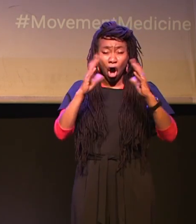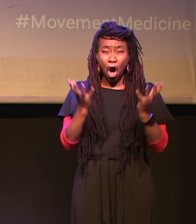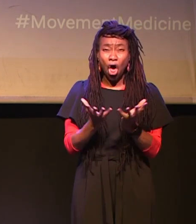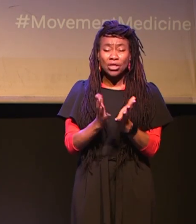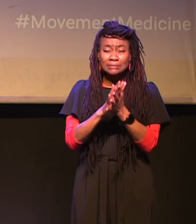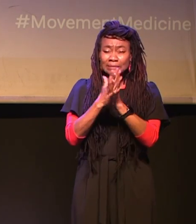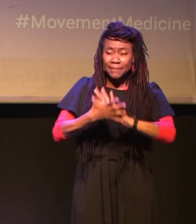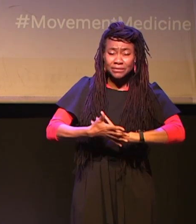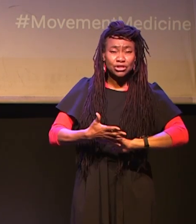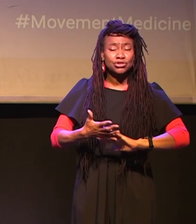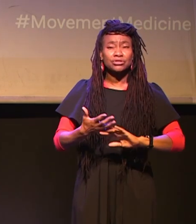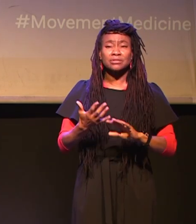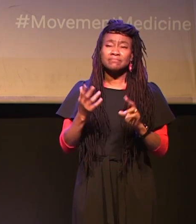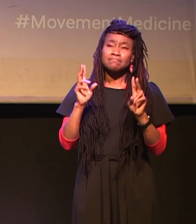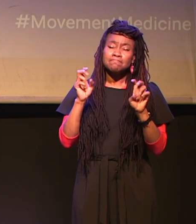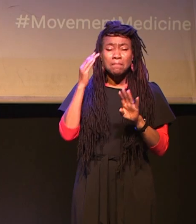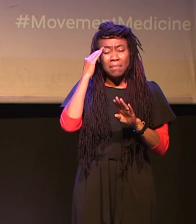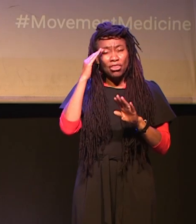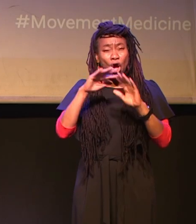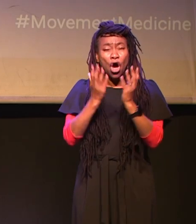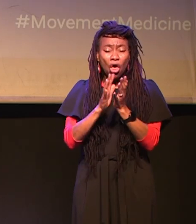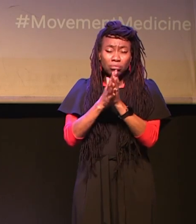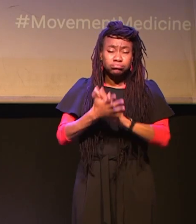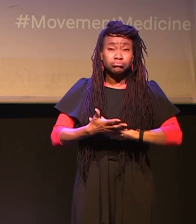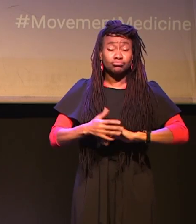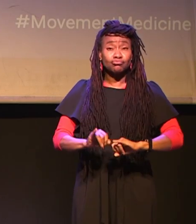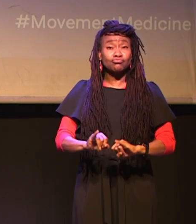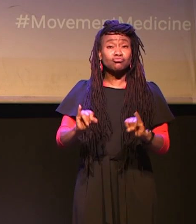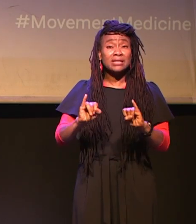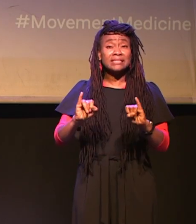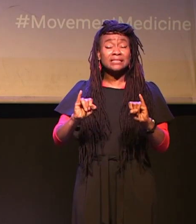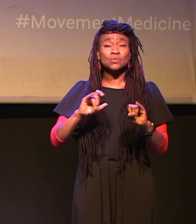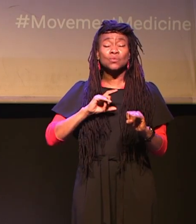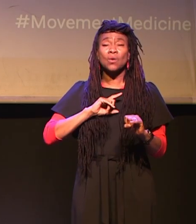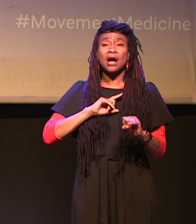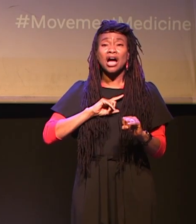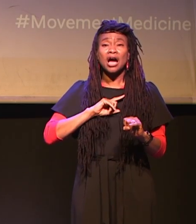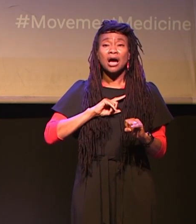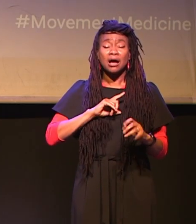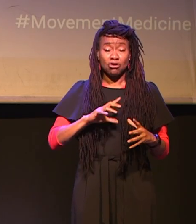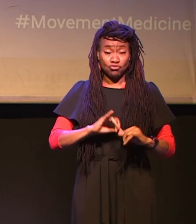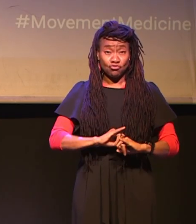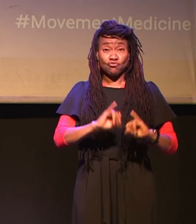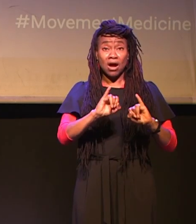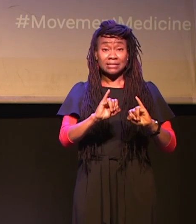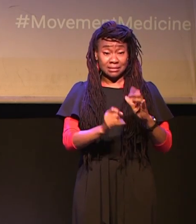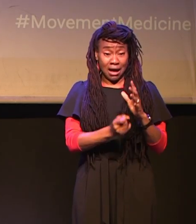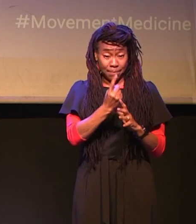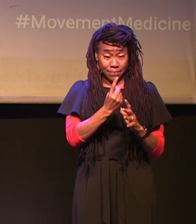And in every way, it's crisis. And what crisis reveals is opportunity for creativity and